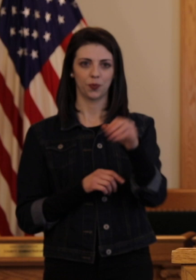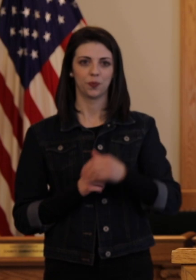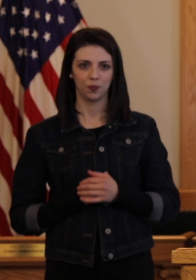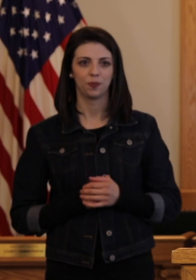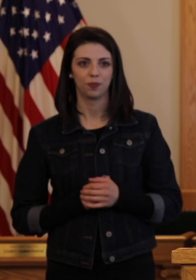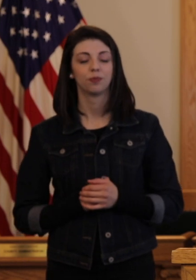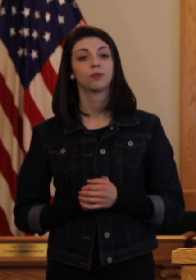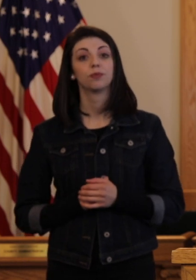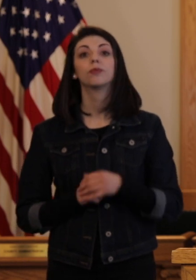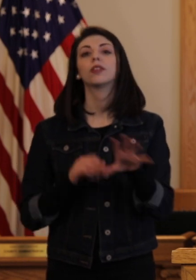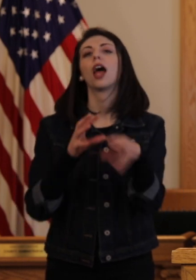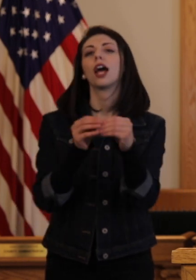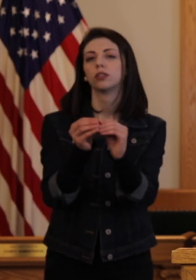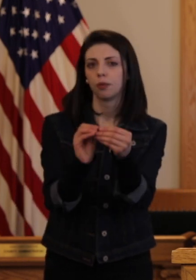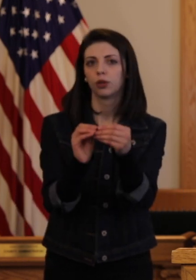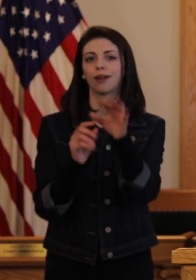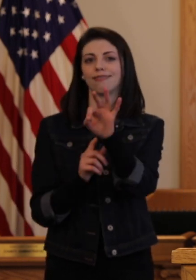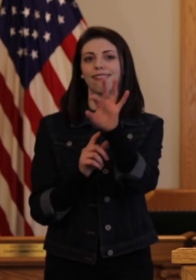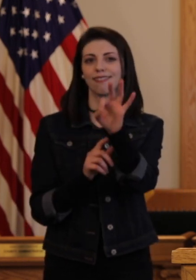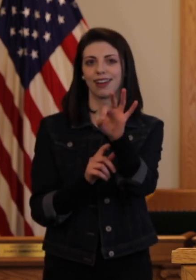1-800-767-1750 extension